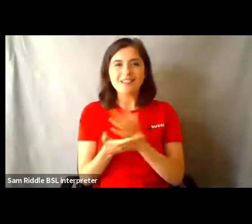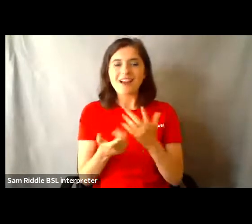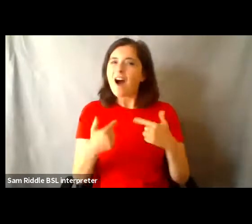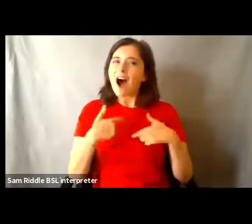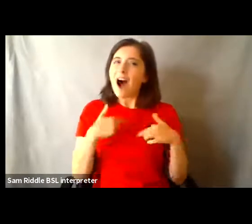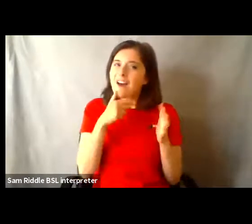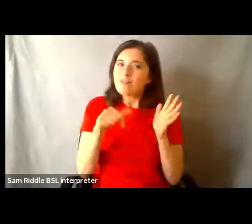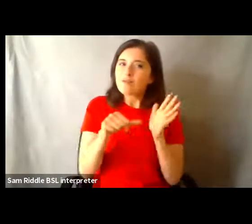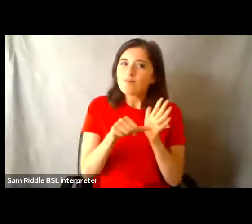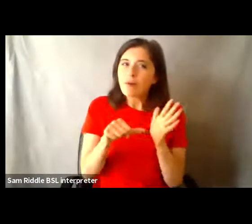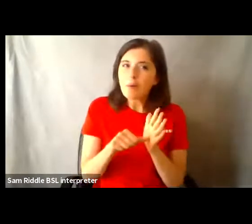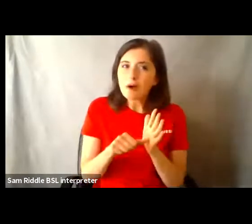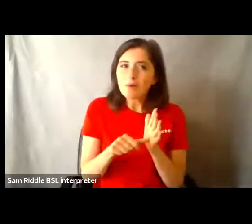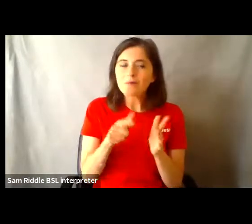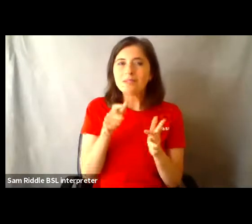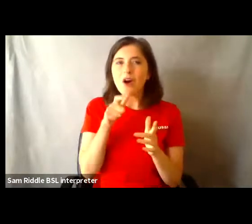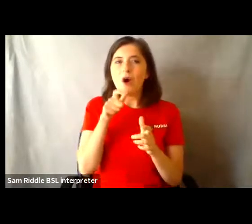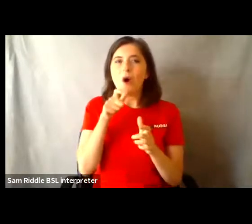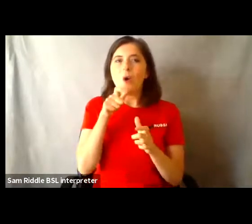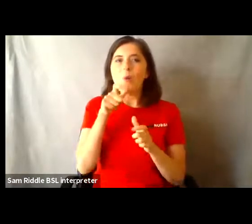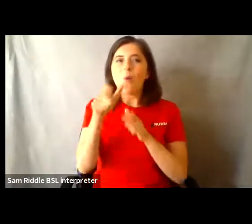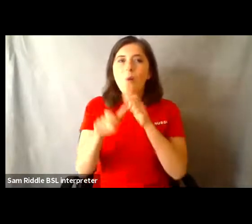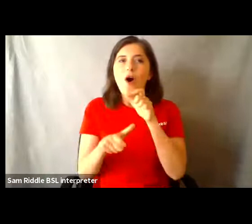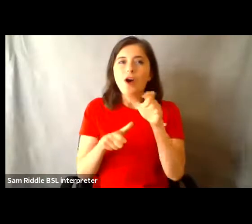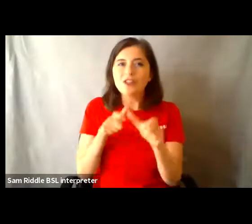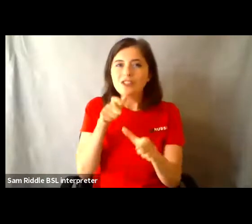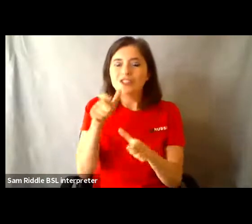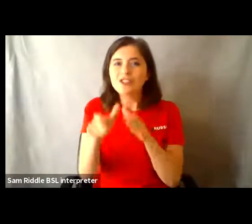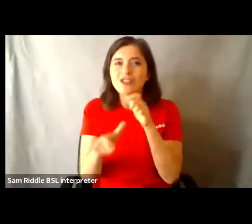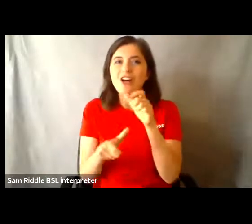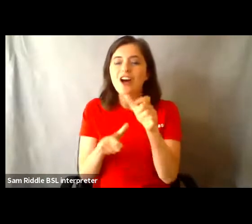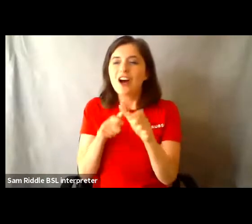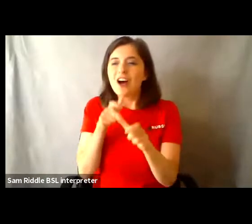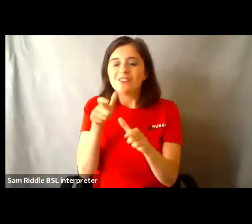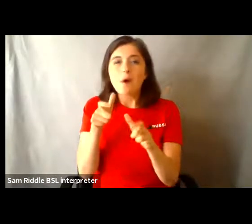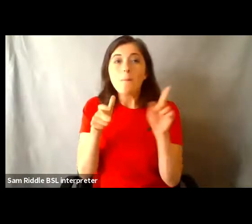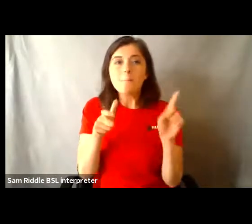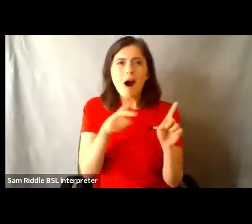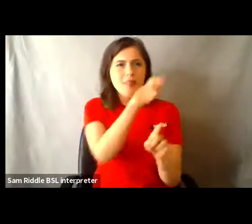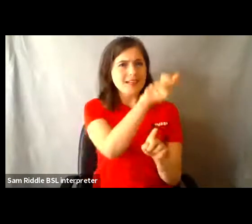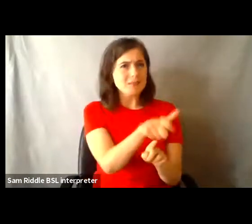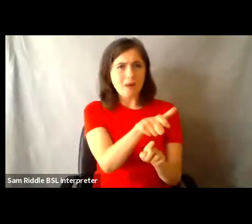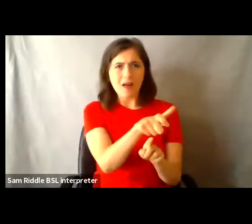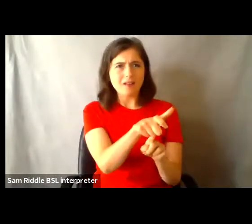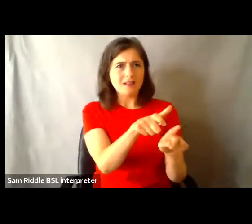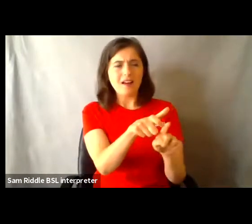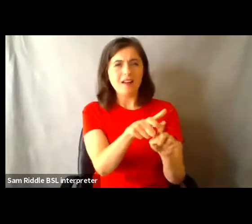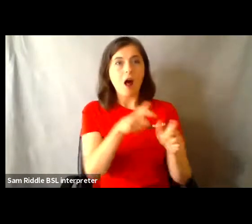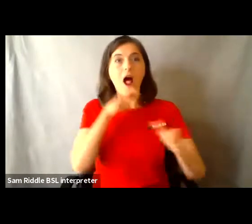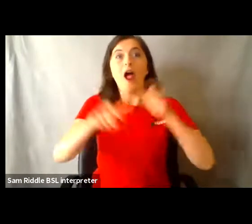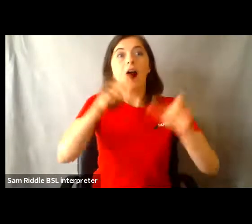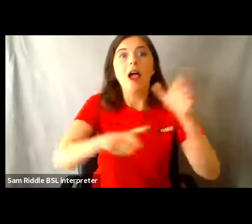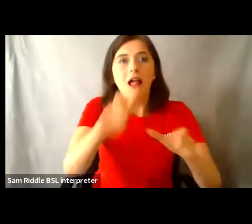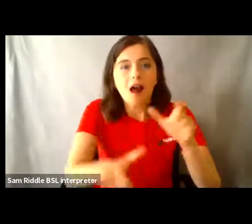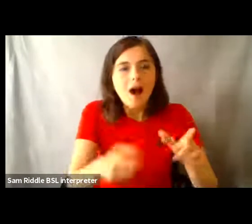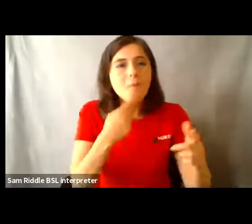out, and she can't stop the words coming out. But we can have conversations about what it means to be